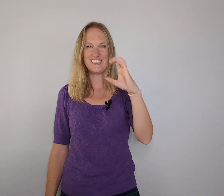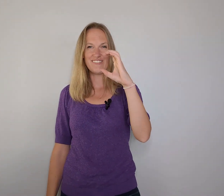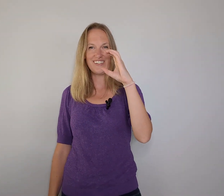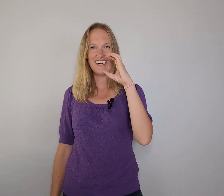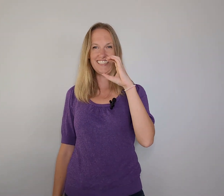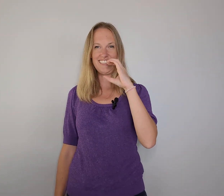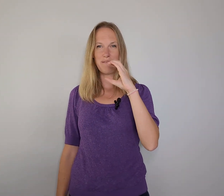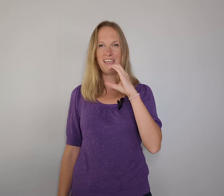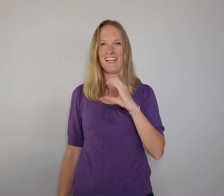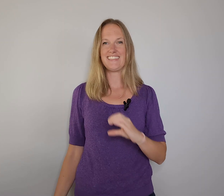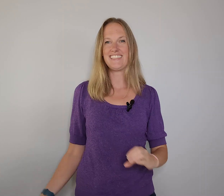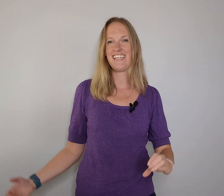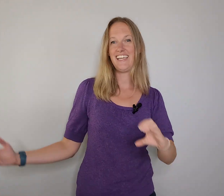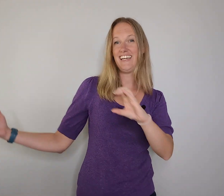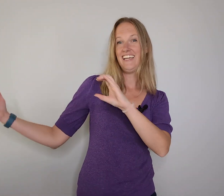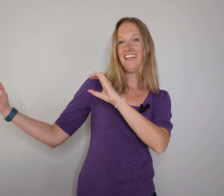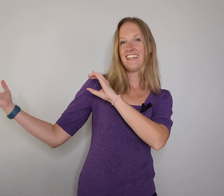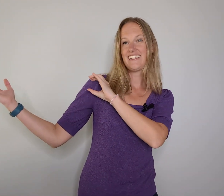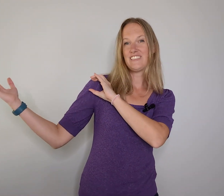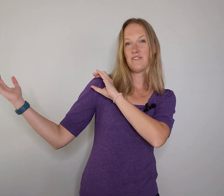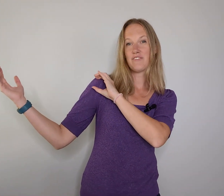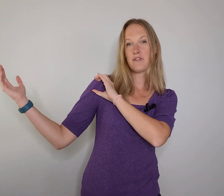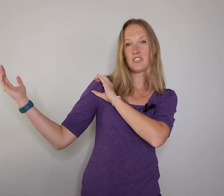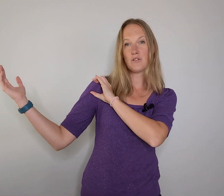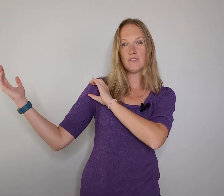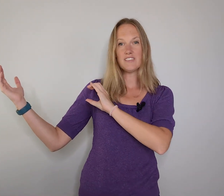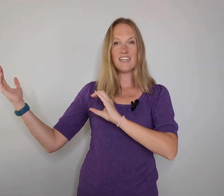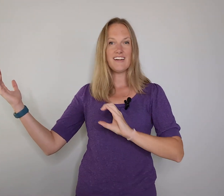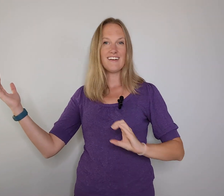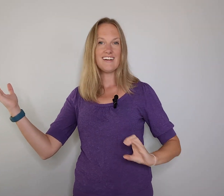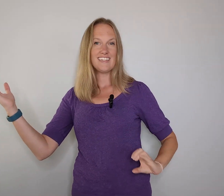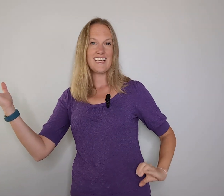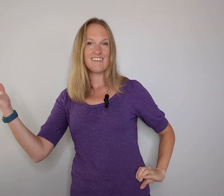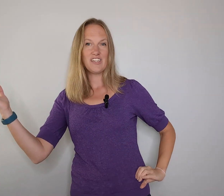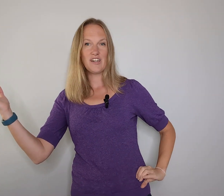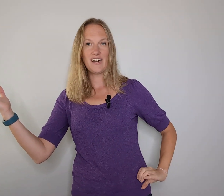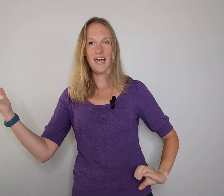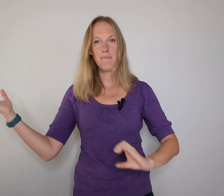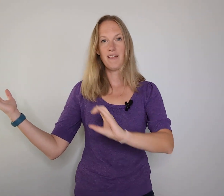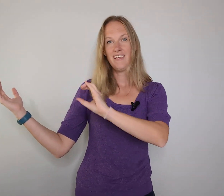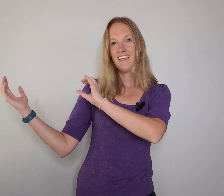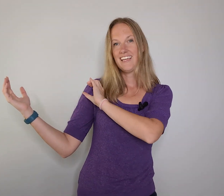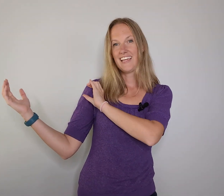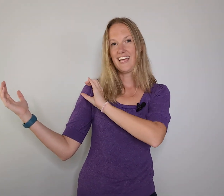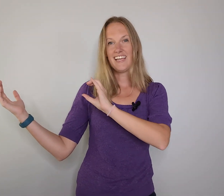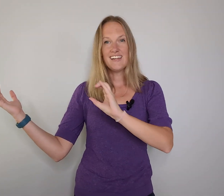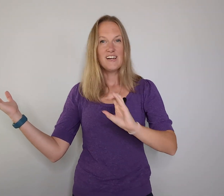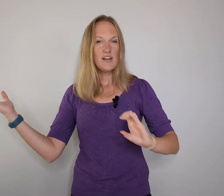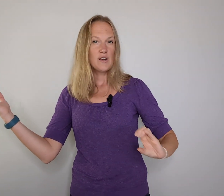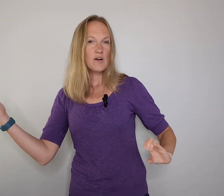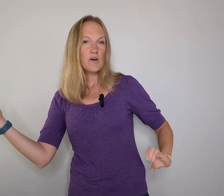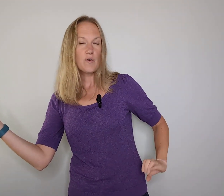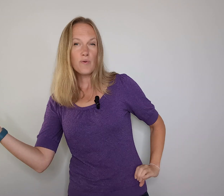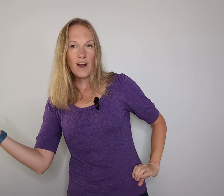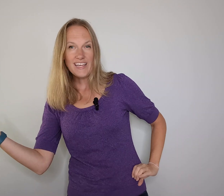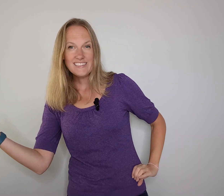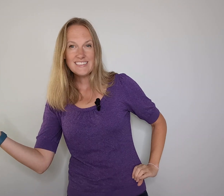So for Christ, you're making a C. You're going to do it from your shoulder here down to your hip. Okay?